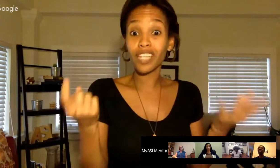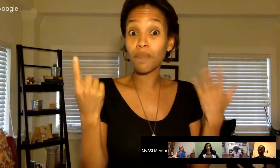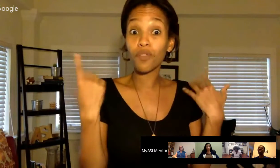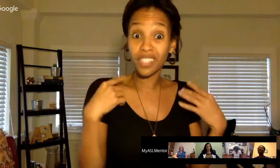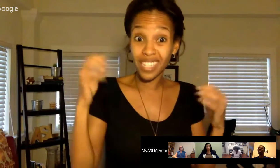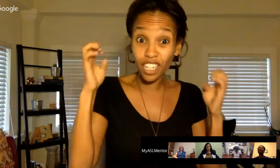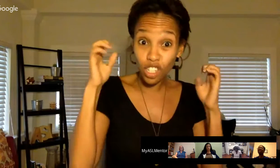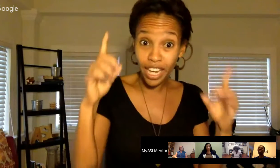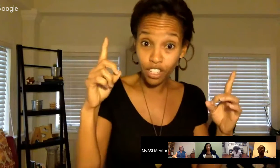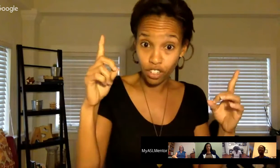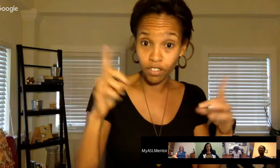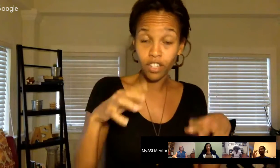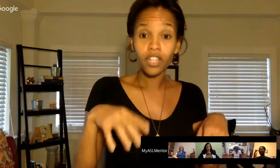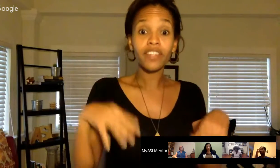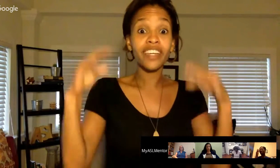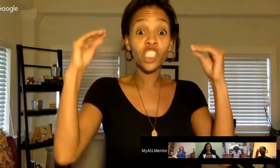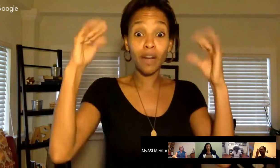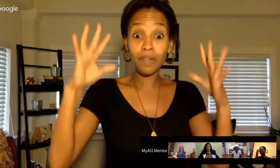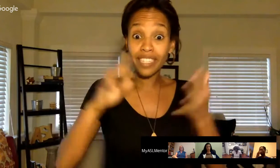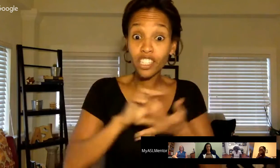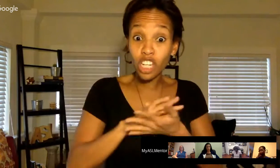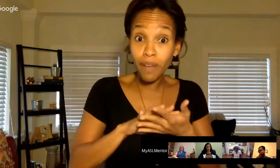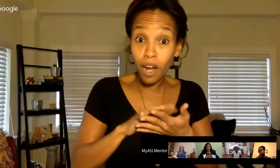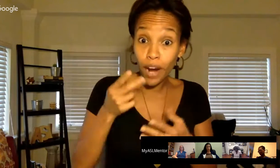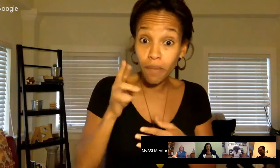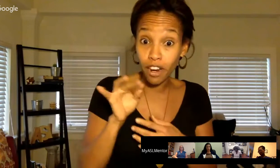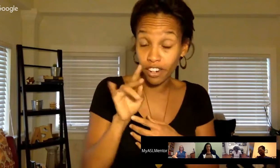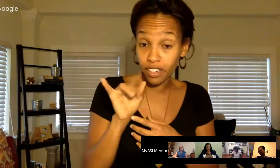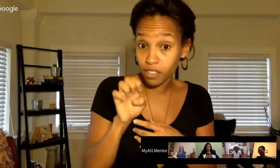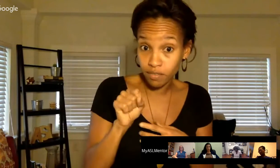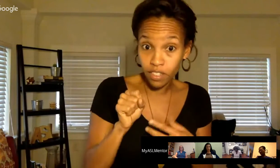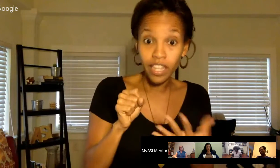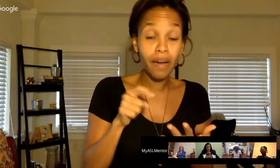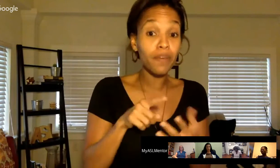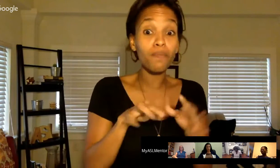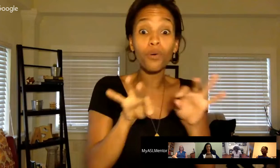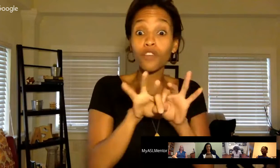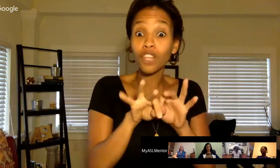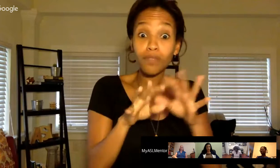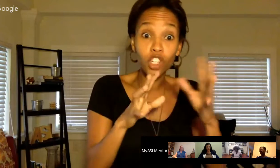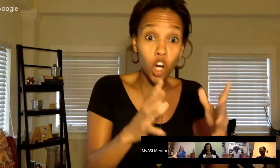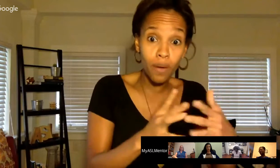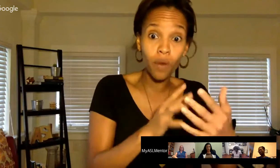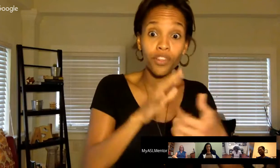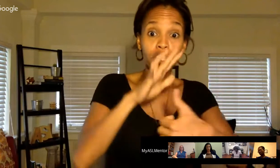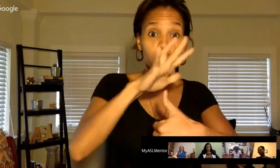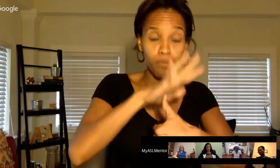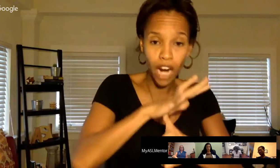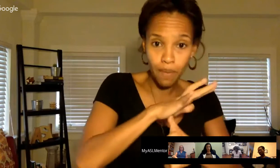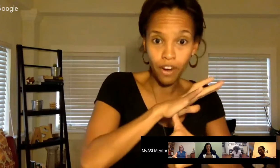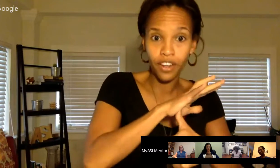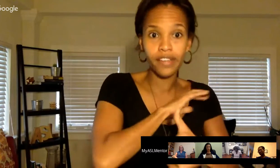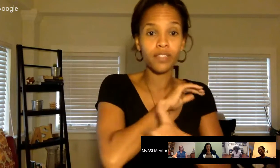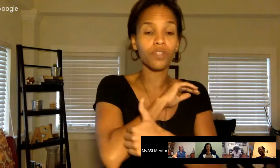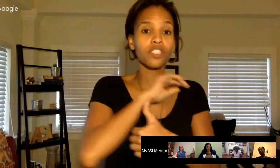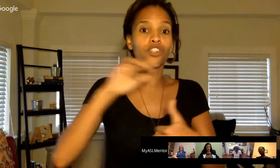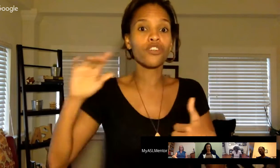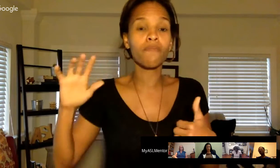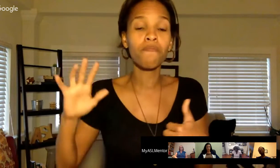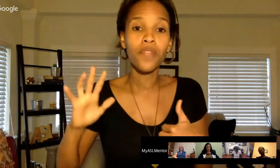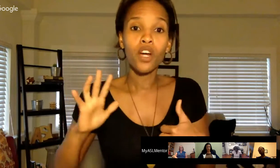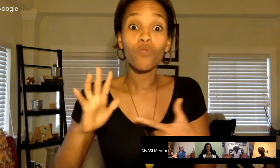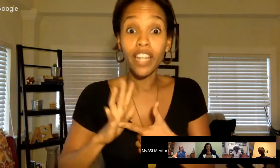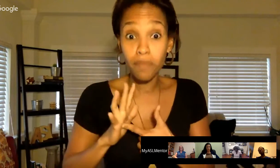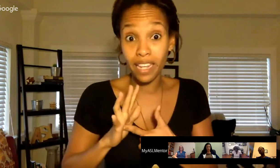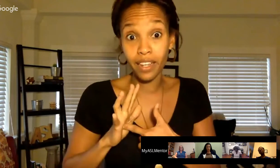For example, this is education. The teacher might be teaching about primaries. It might be important for them to know about what the term primary is and what the